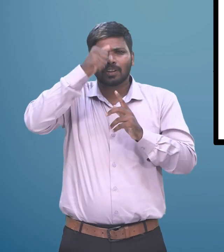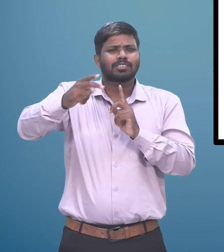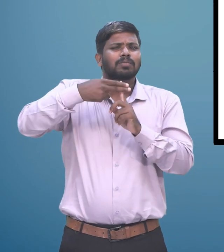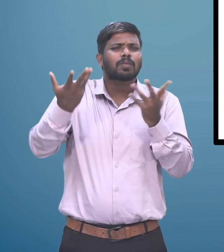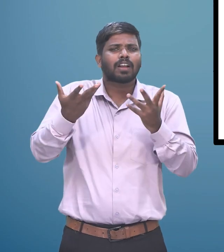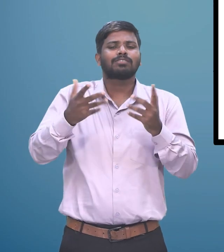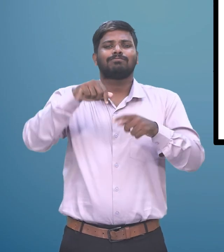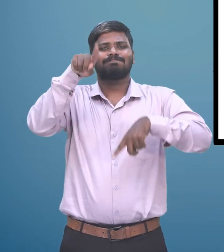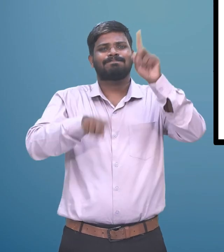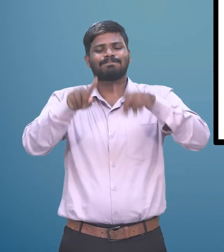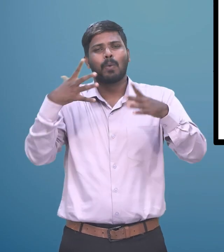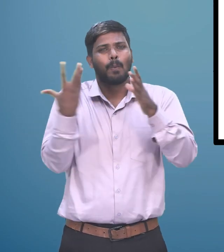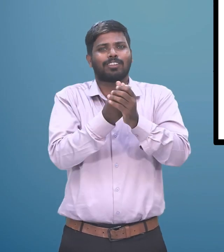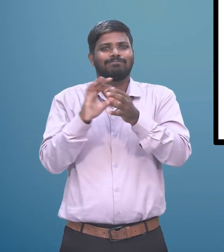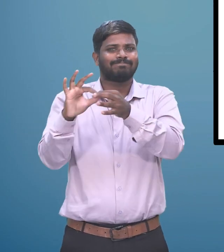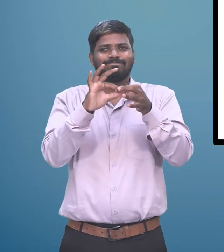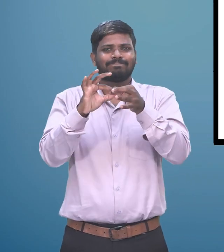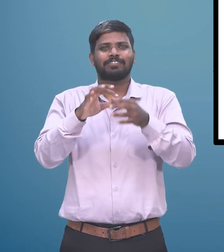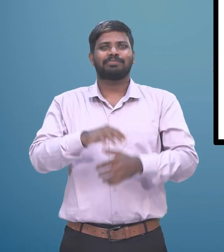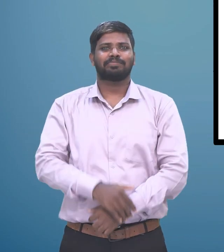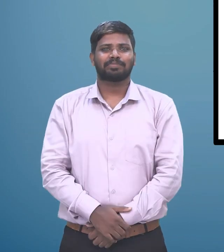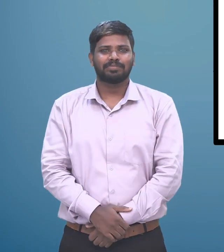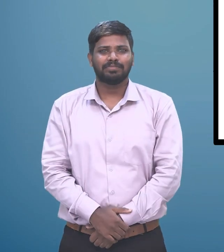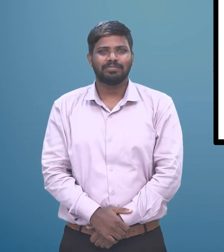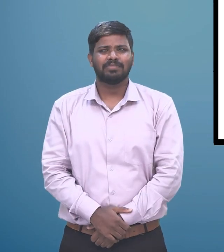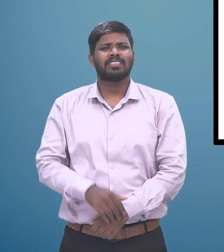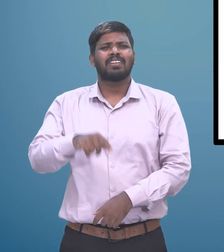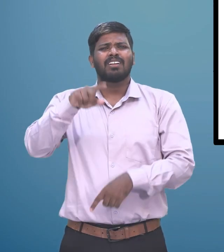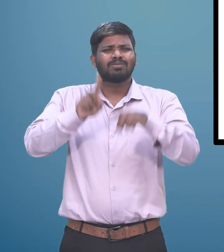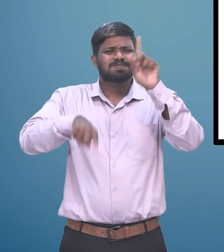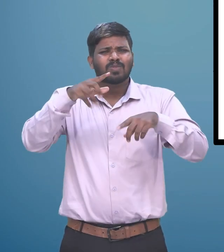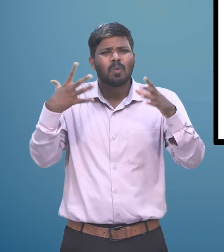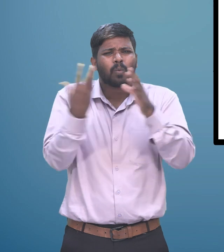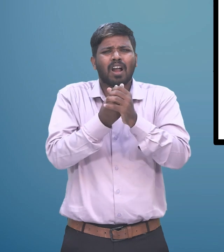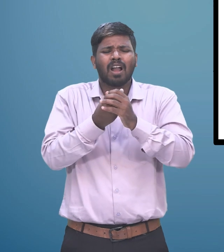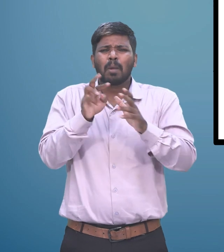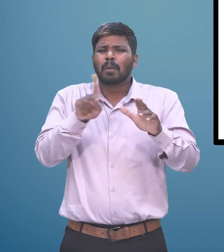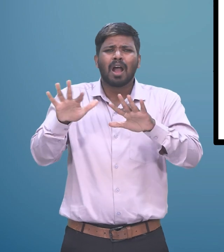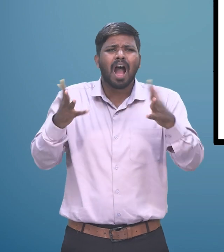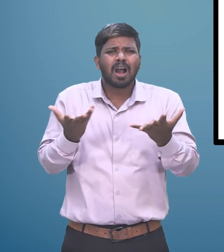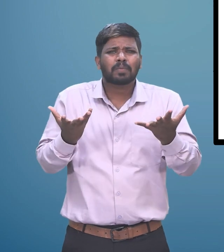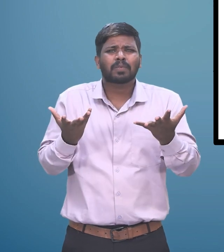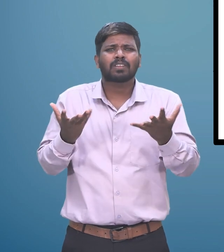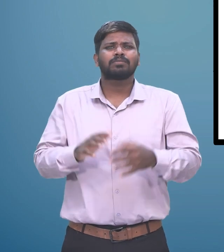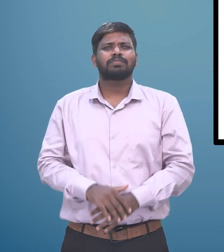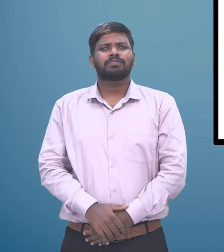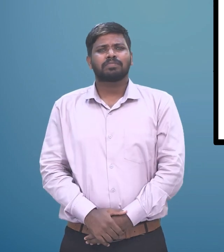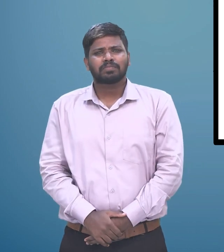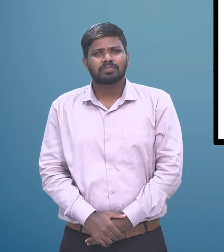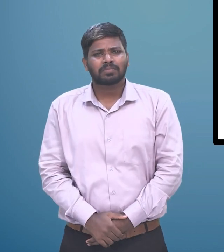India offers unity in diversity. What is meant by unity in diversity? How